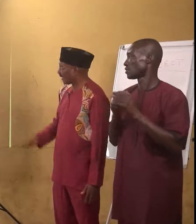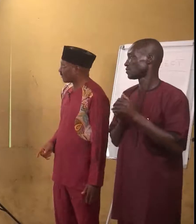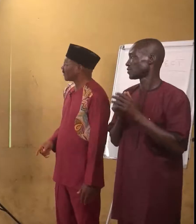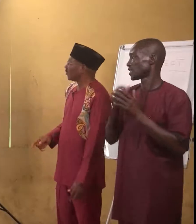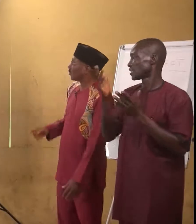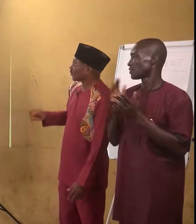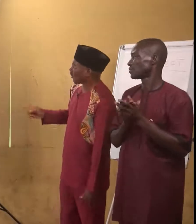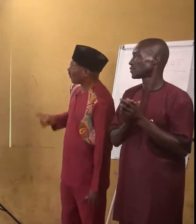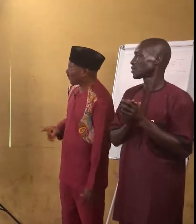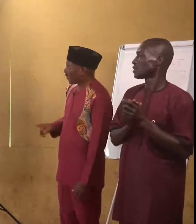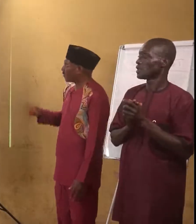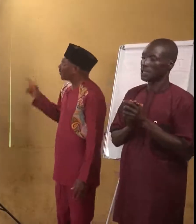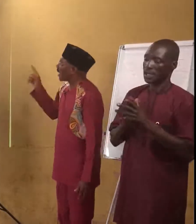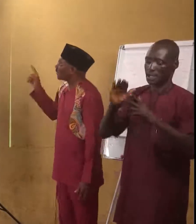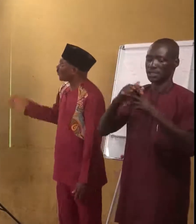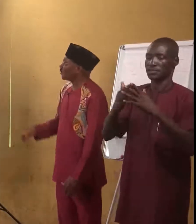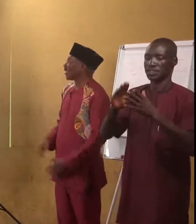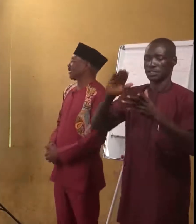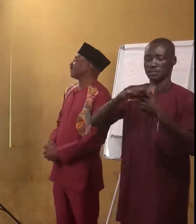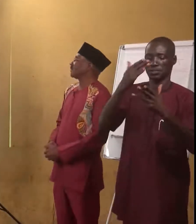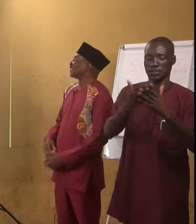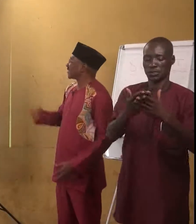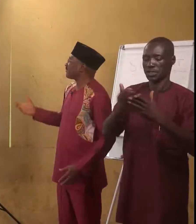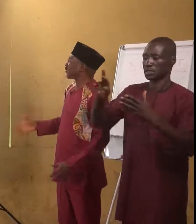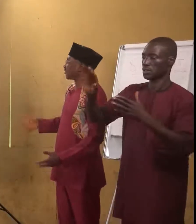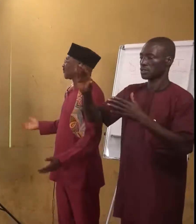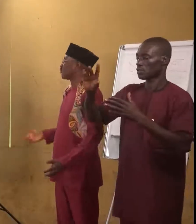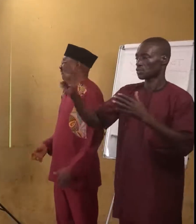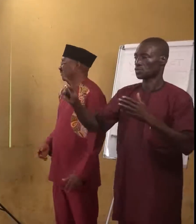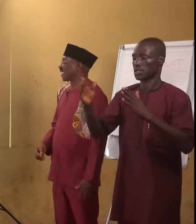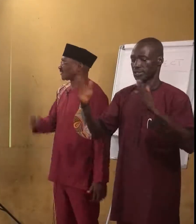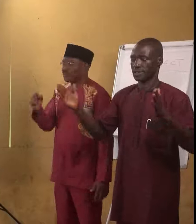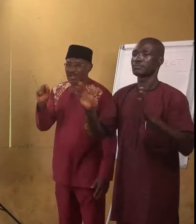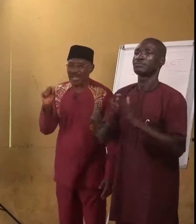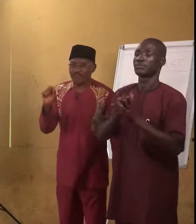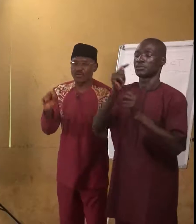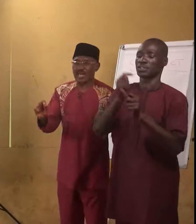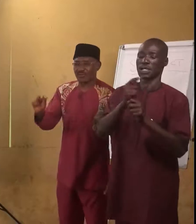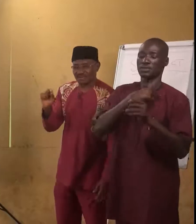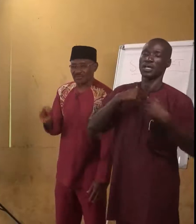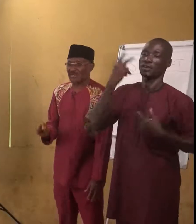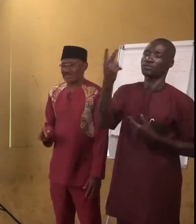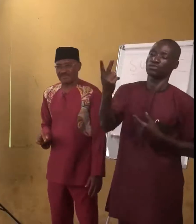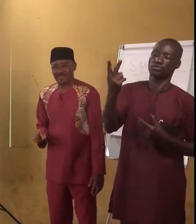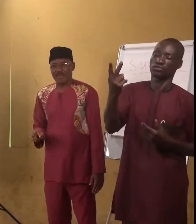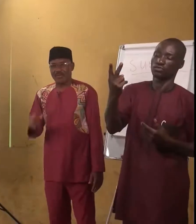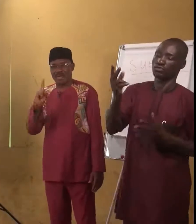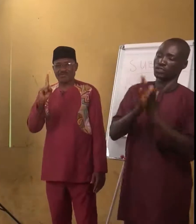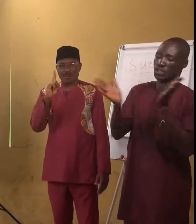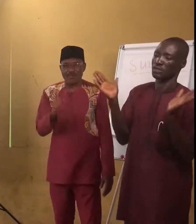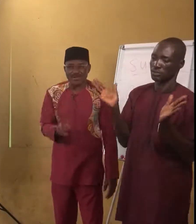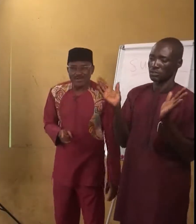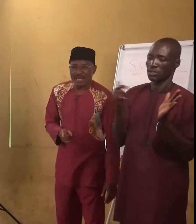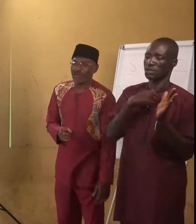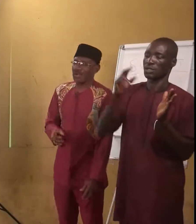is that. So I told you again, types of settlement. I said we have 2 types of settlement. We have